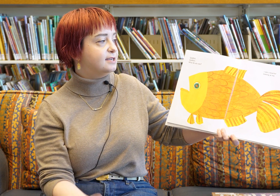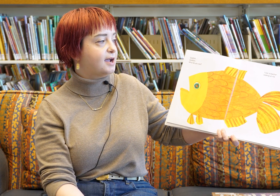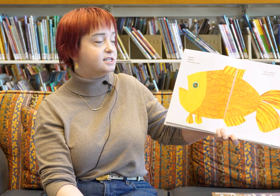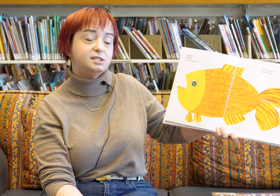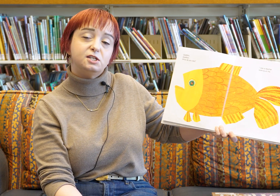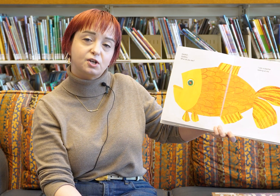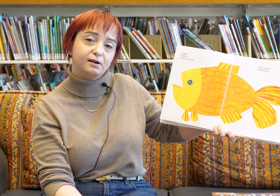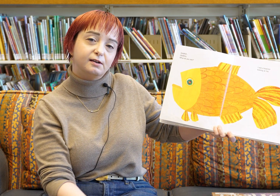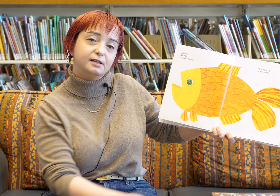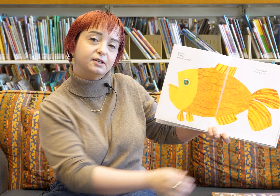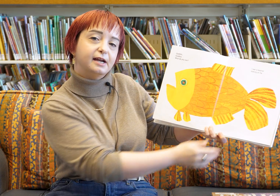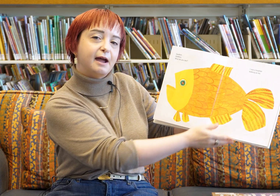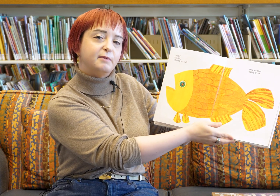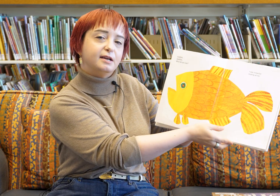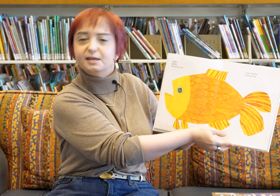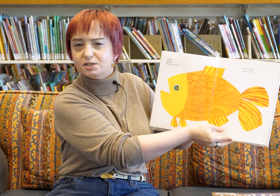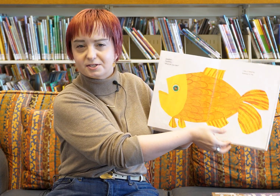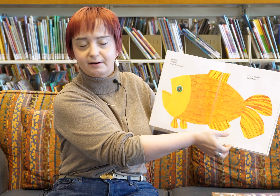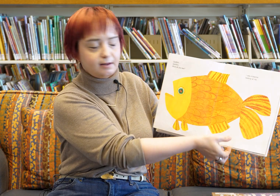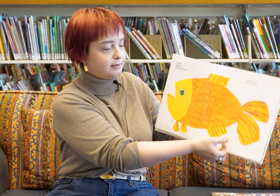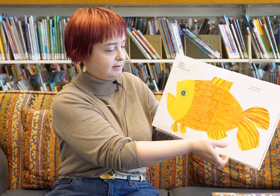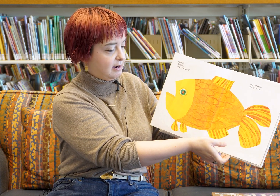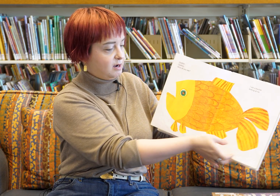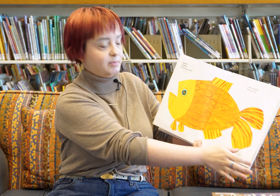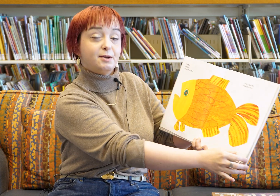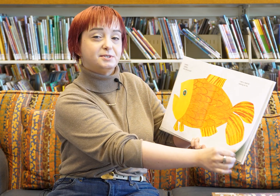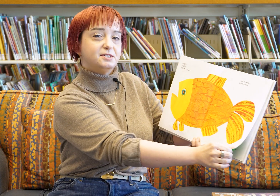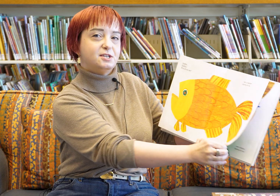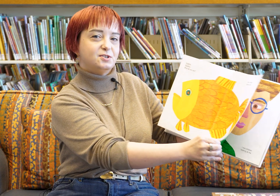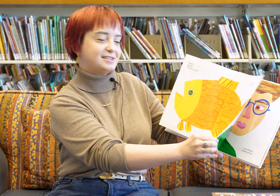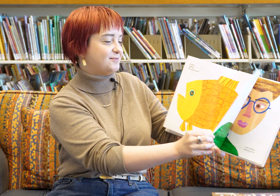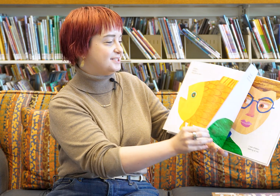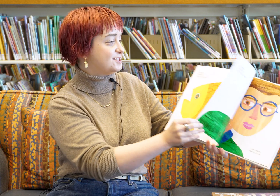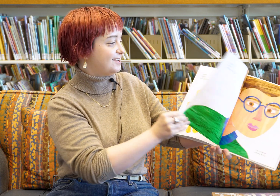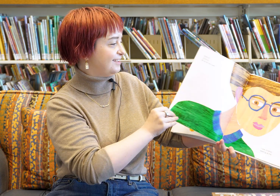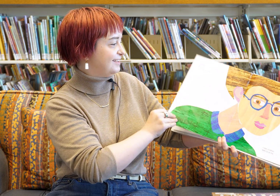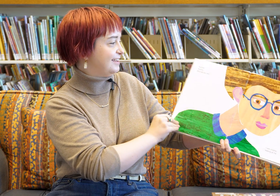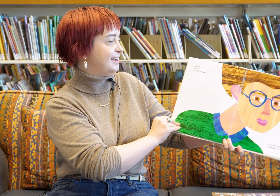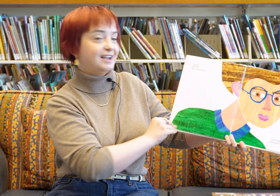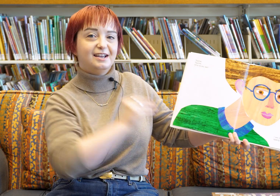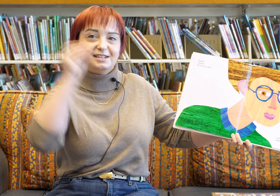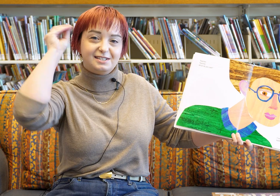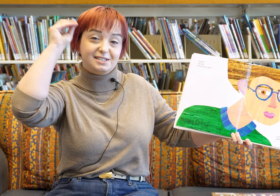a teacher looking at me. Teacher's not a color, but I will still teach you the sign for teacher.